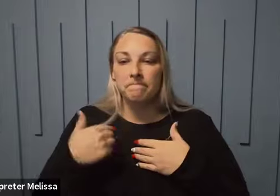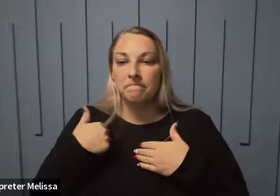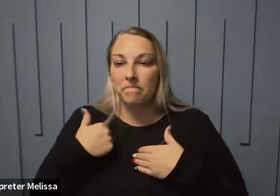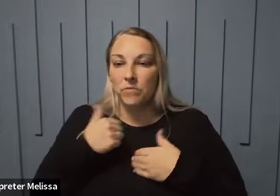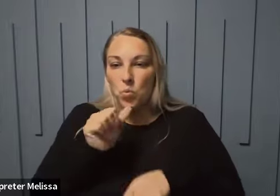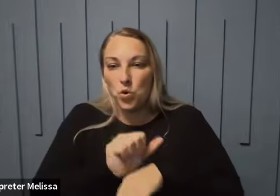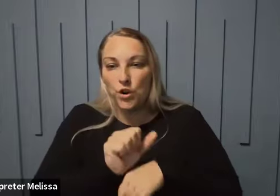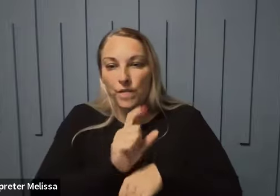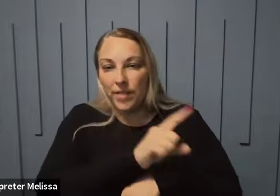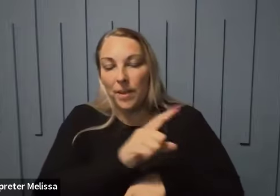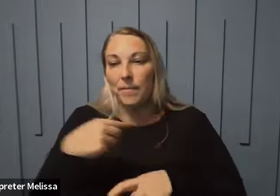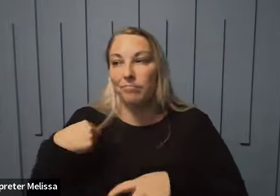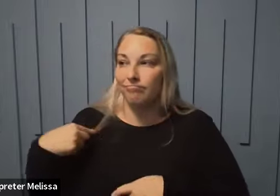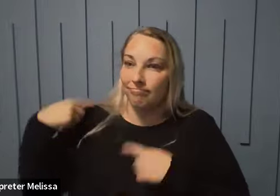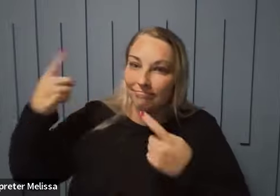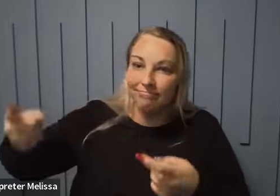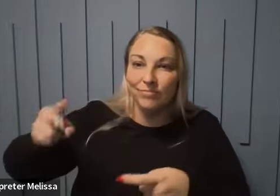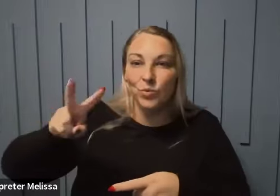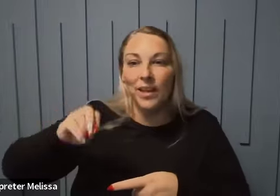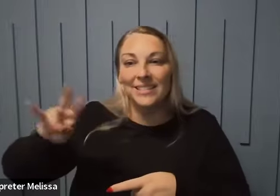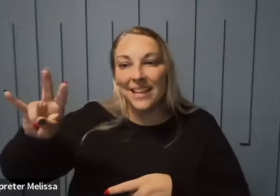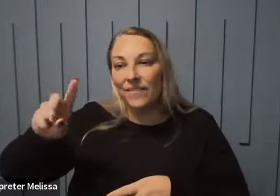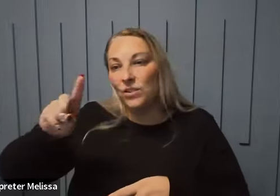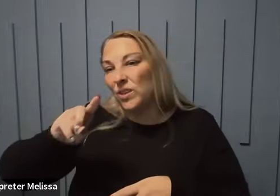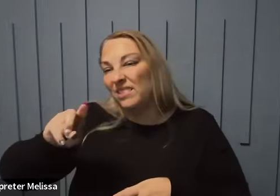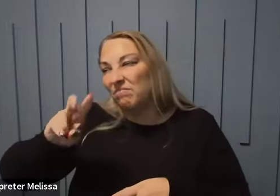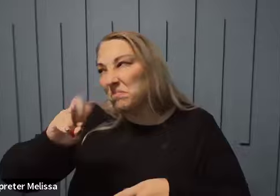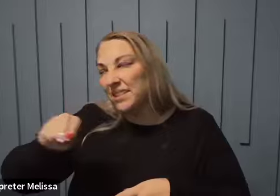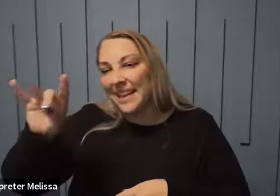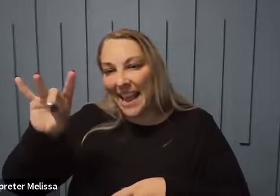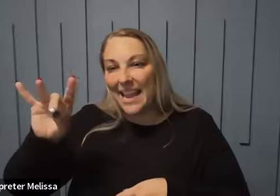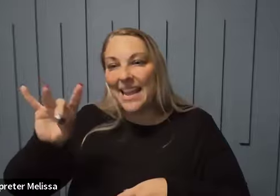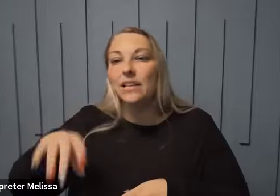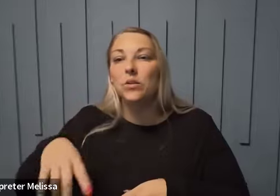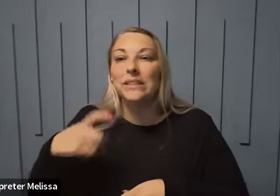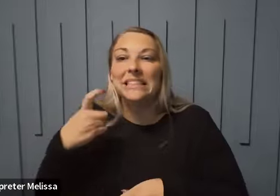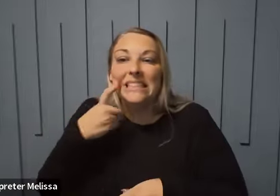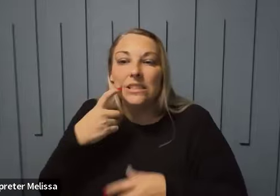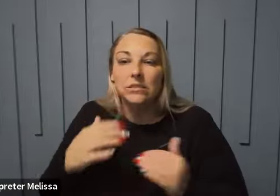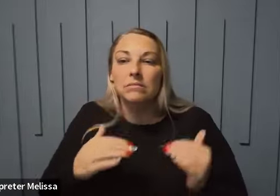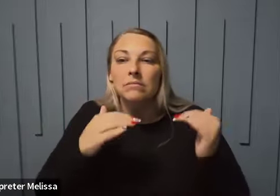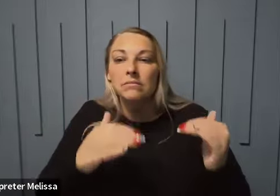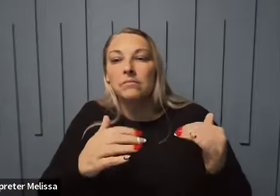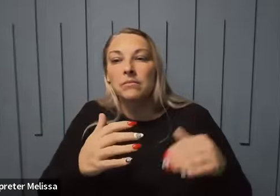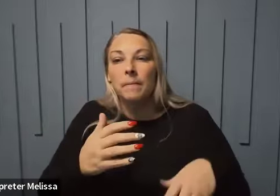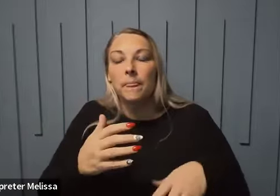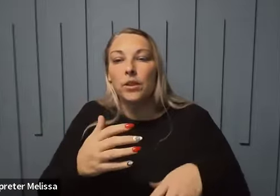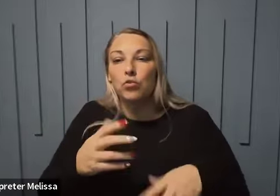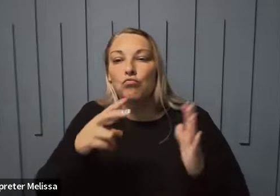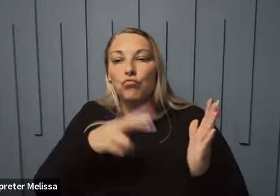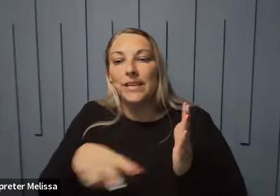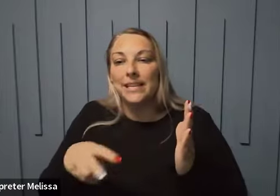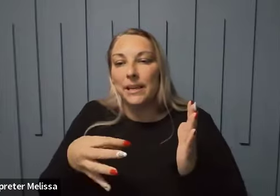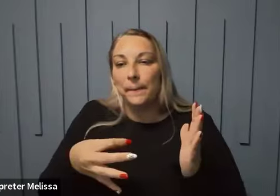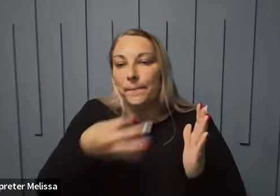since 2007, 2008. We just updated our reading and language curriculum actually to the Reading Mastery